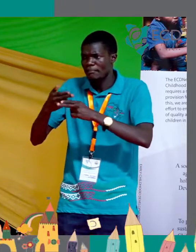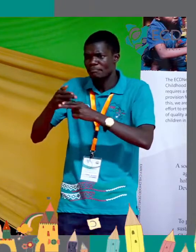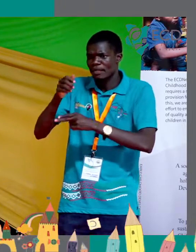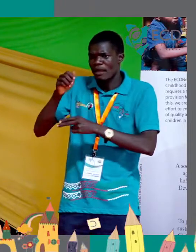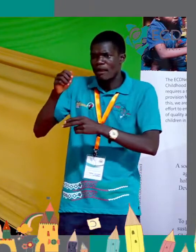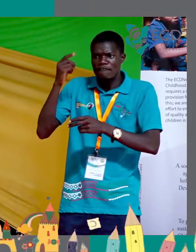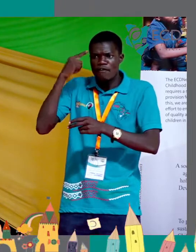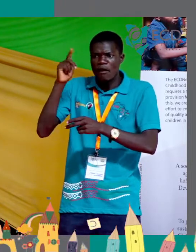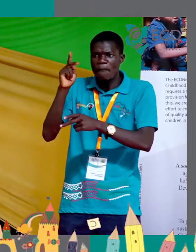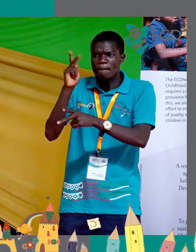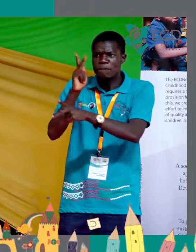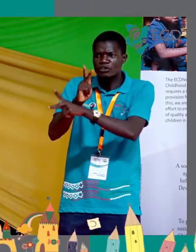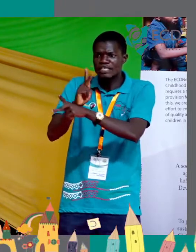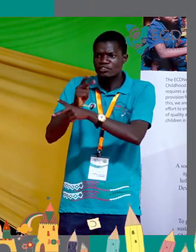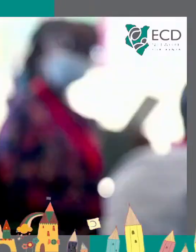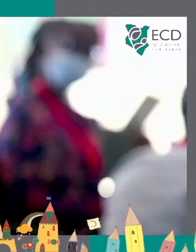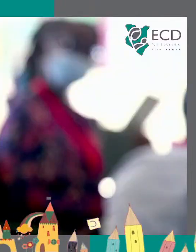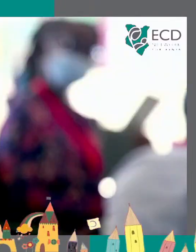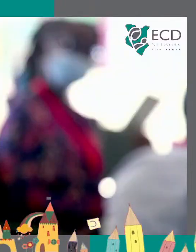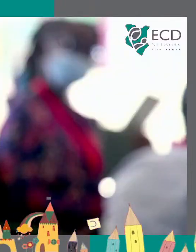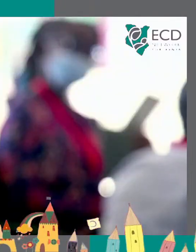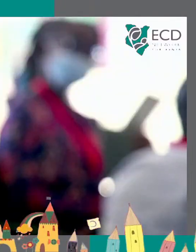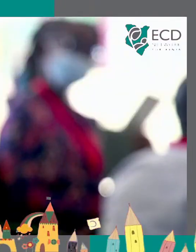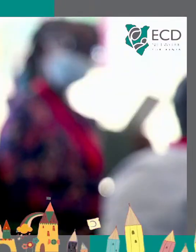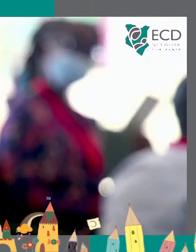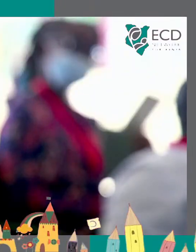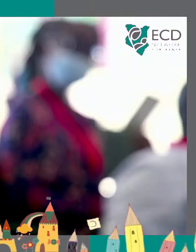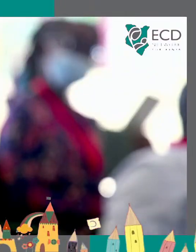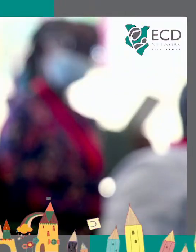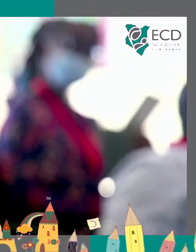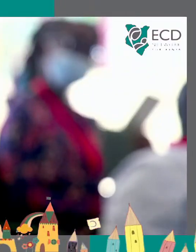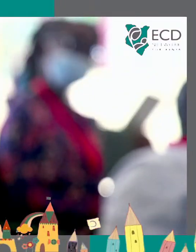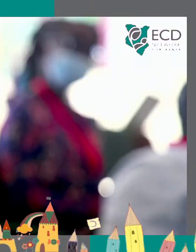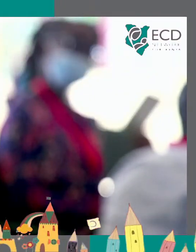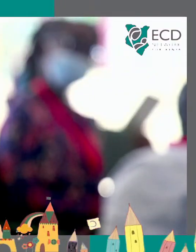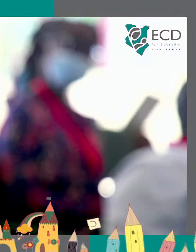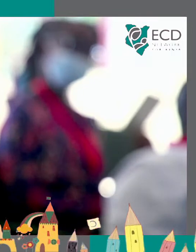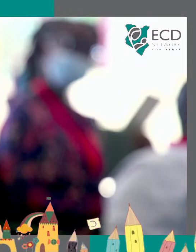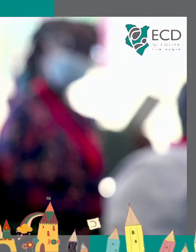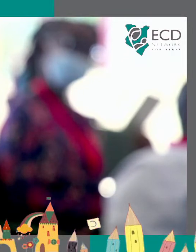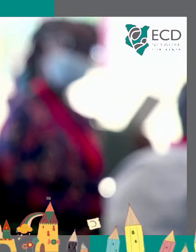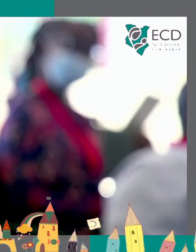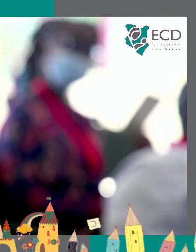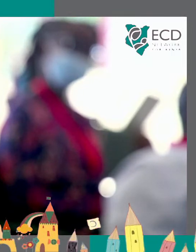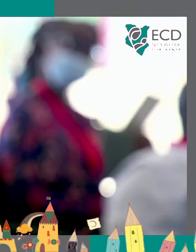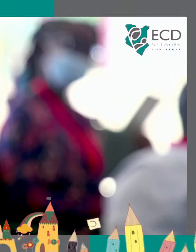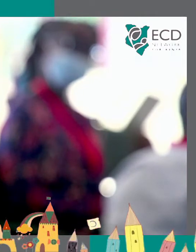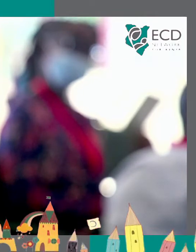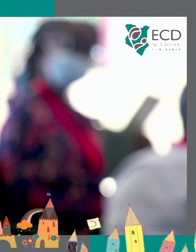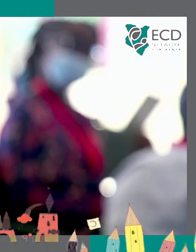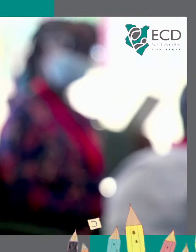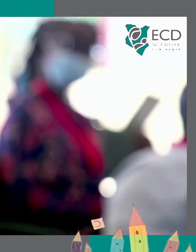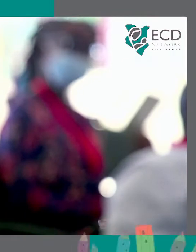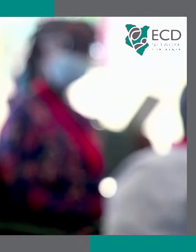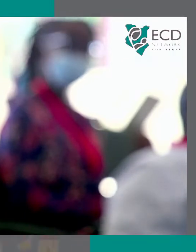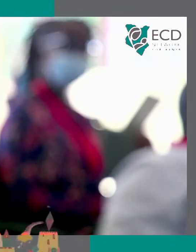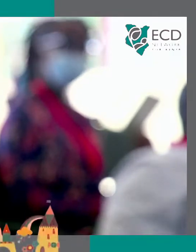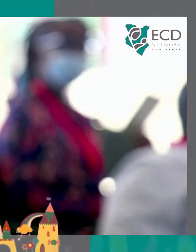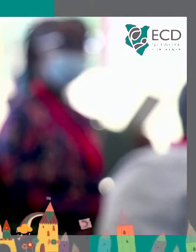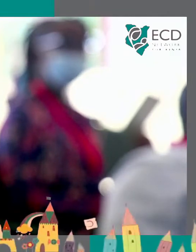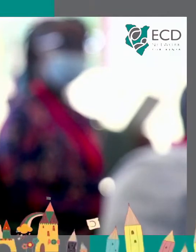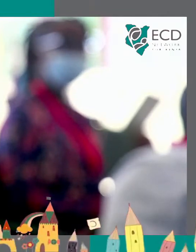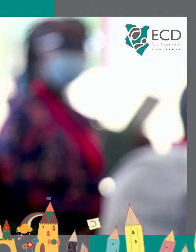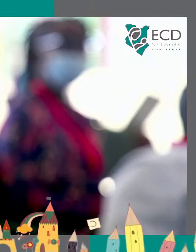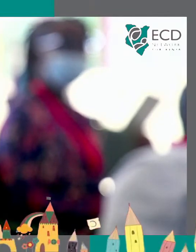protection and care form for those children accompanying their mothers, so that as the mother goes to court, this small form is